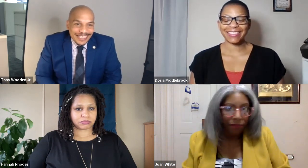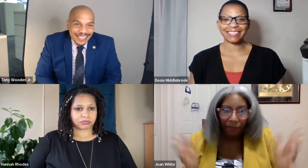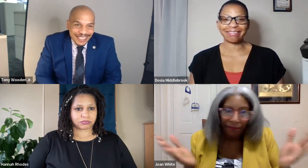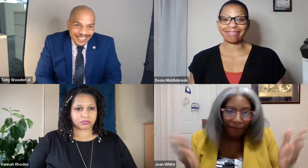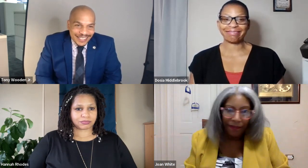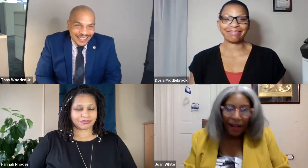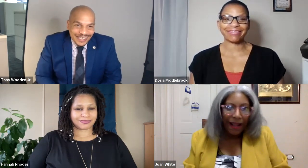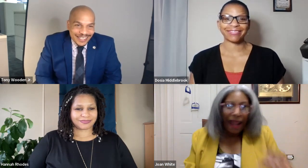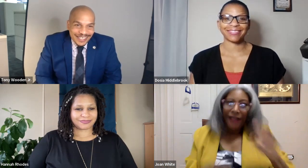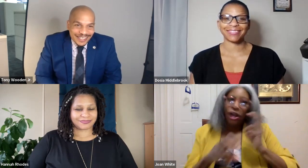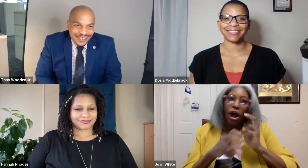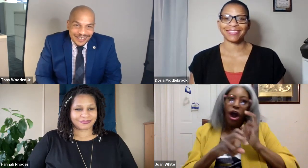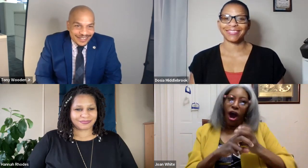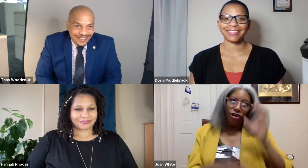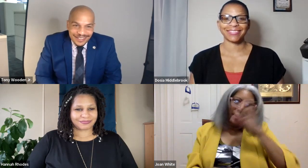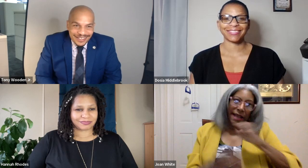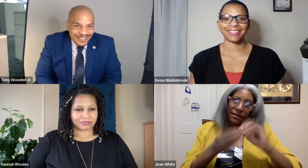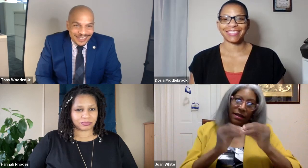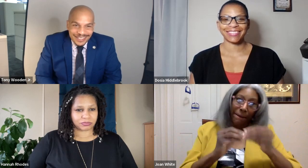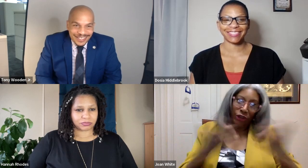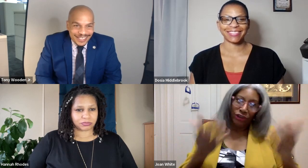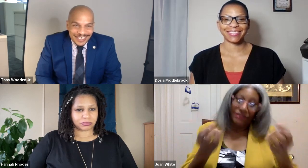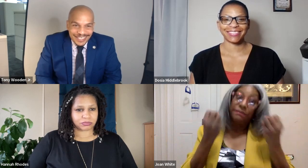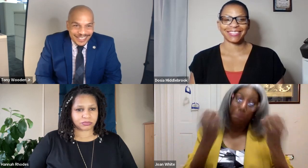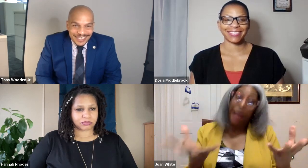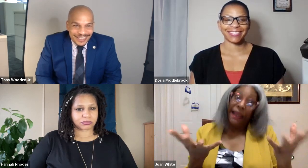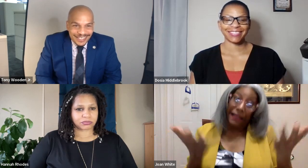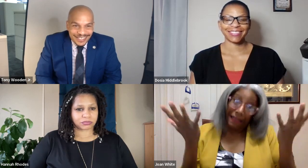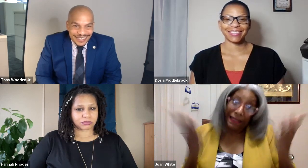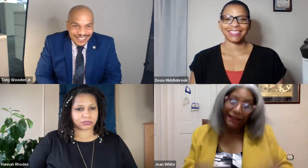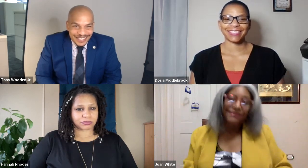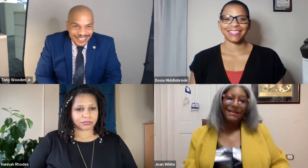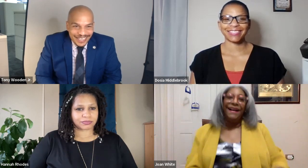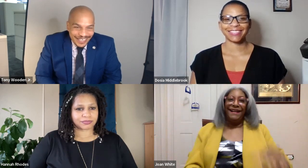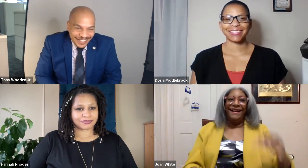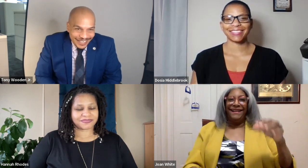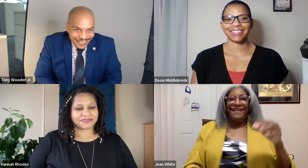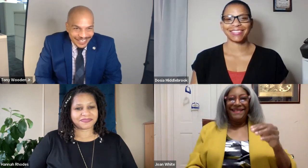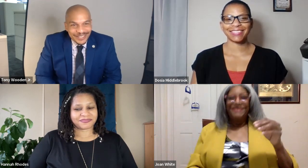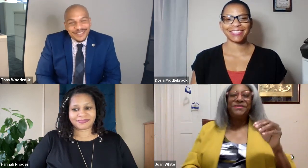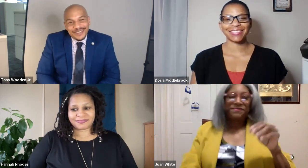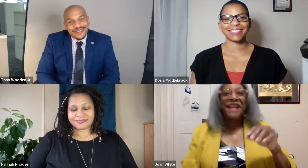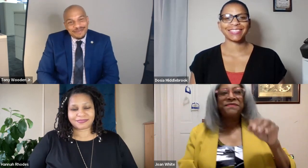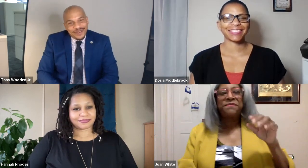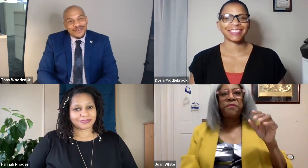how many family members are here? I can't even tell you. It's hard to even estimate numbers, but there's a lot of us.